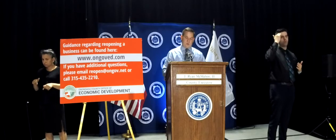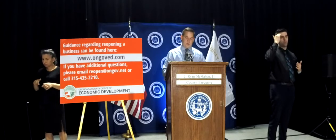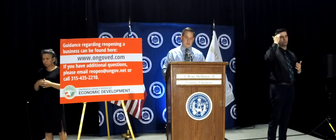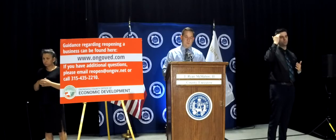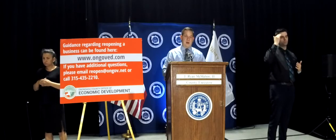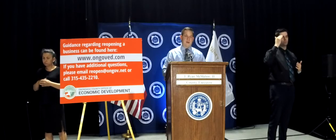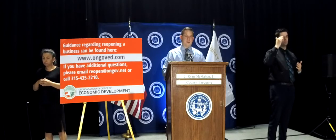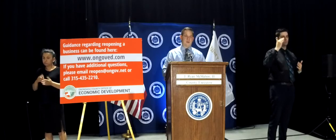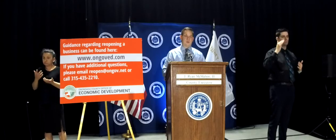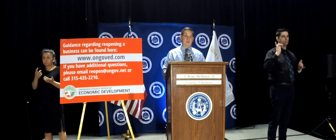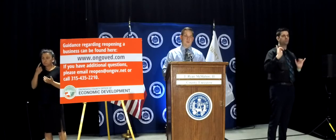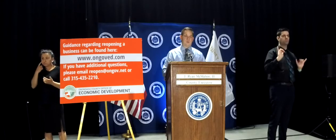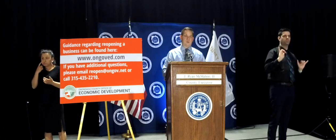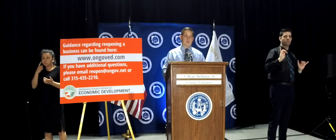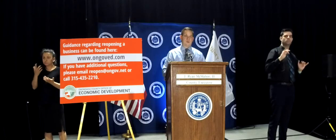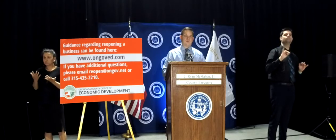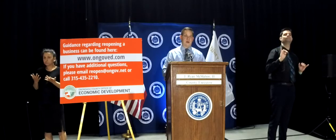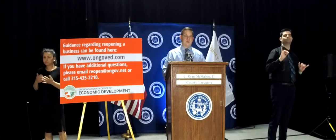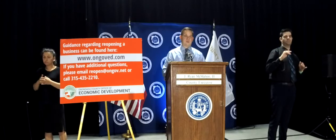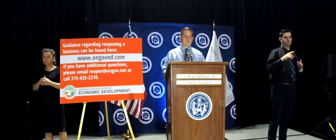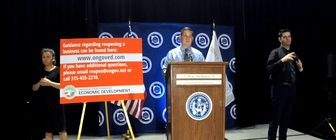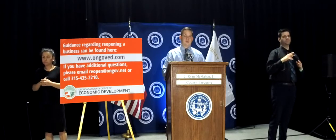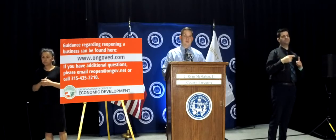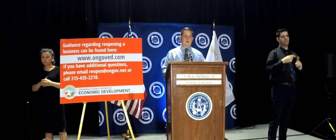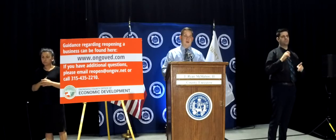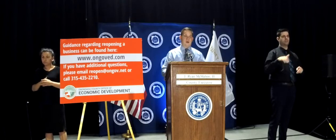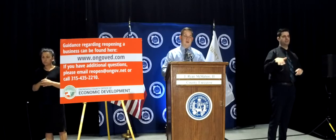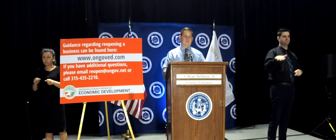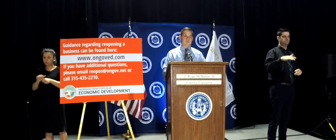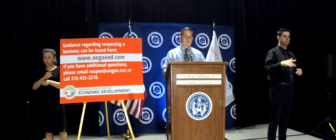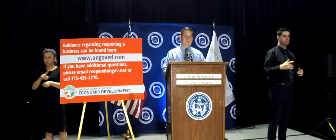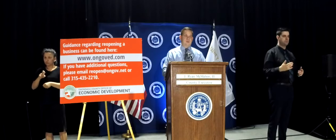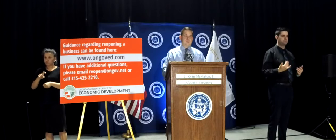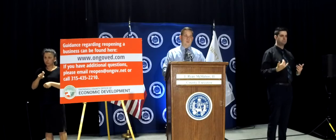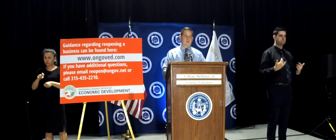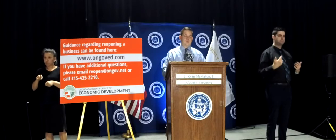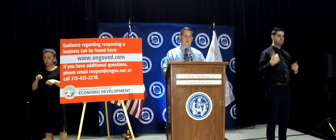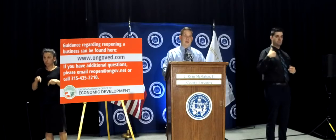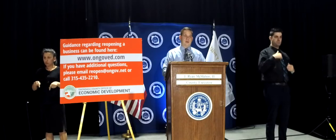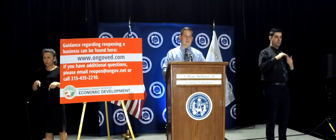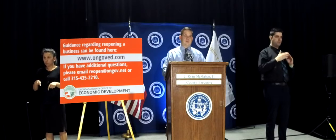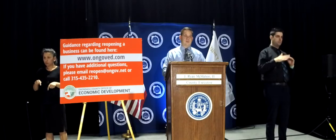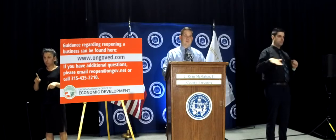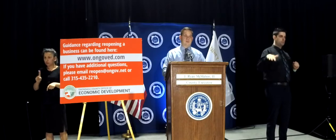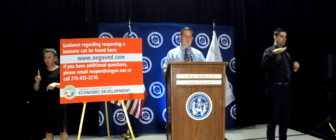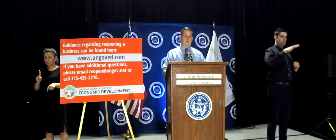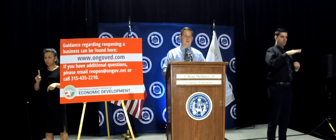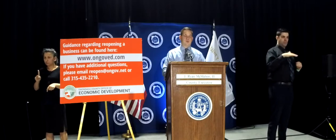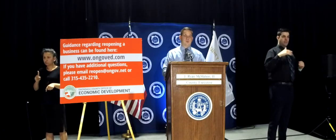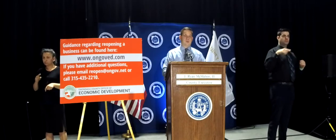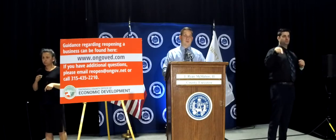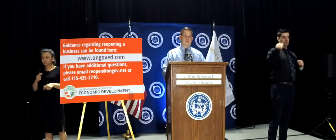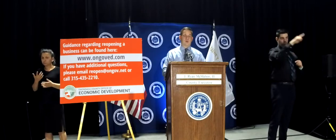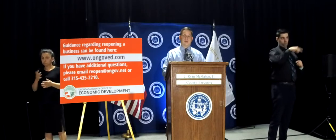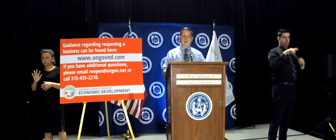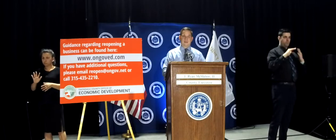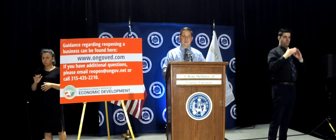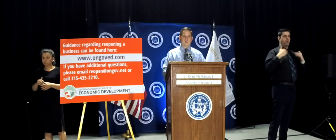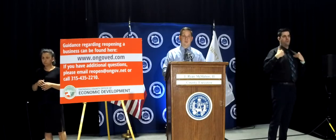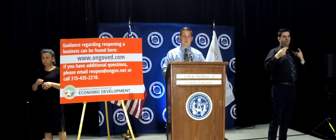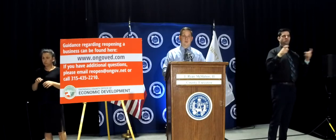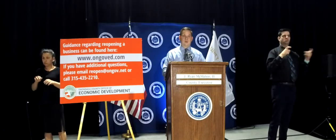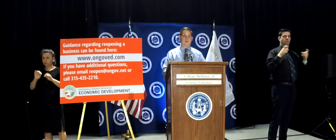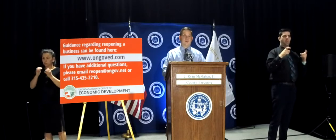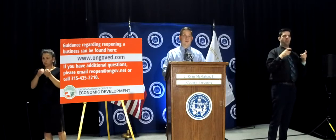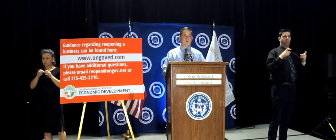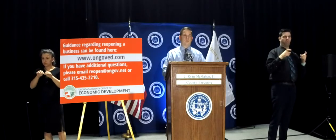We're in a really good spot in the community with this virus. When you look at a community, 20 cases